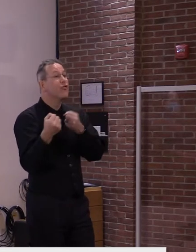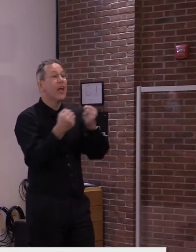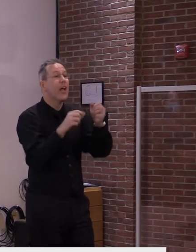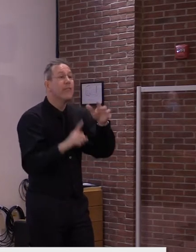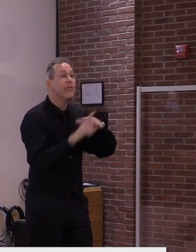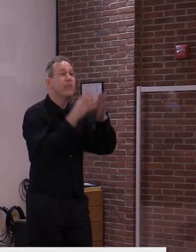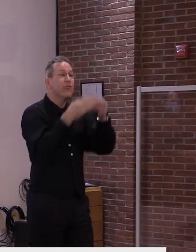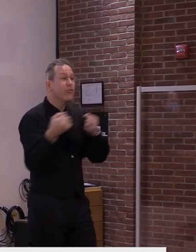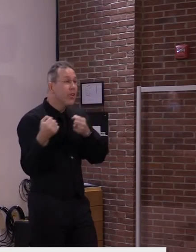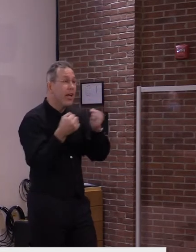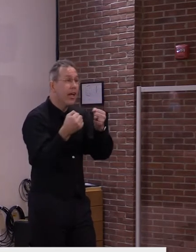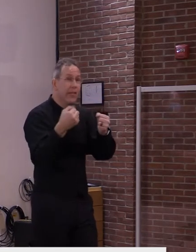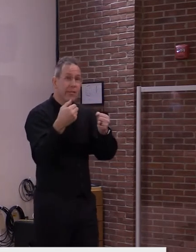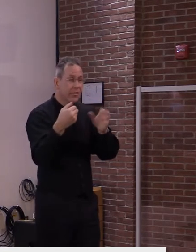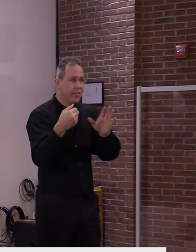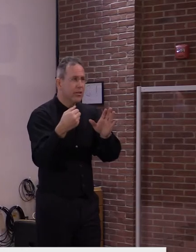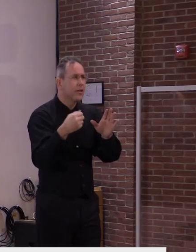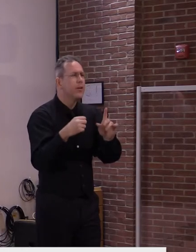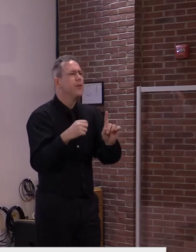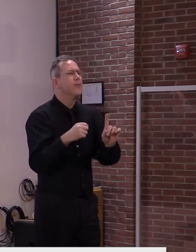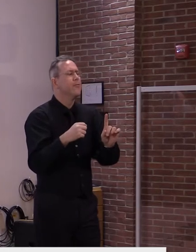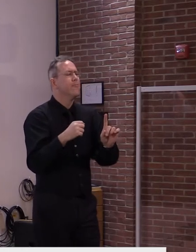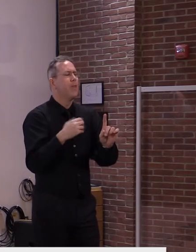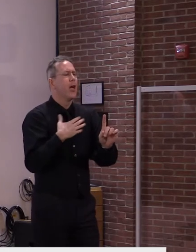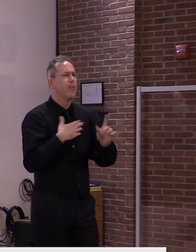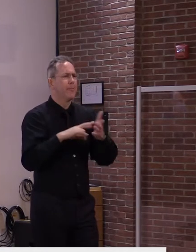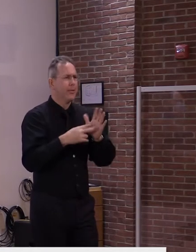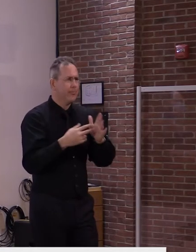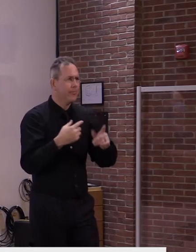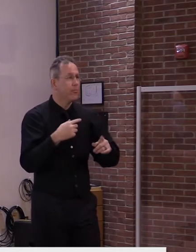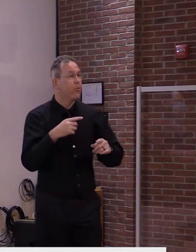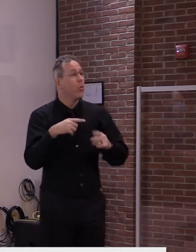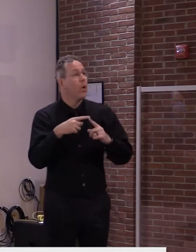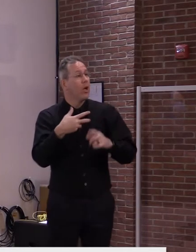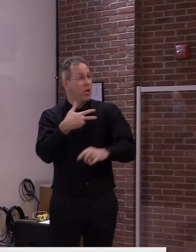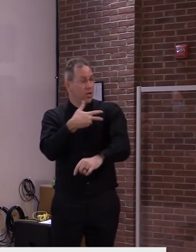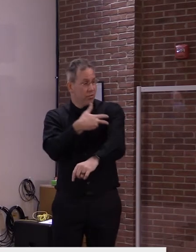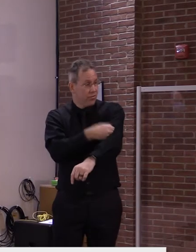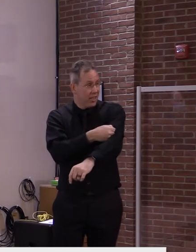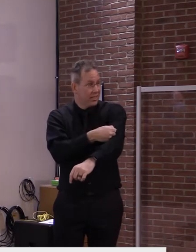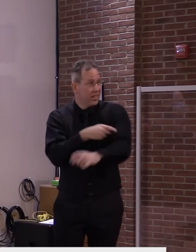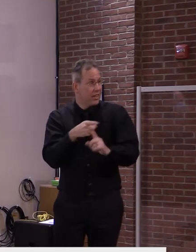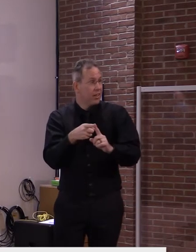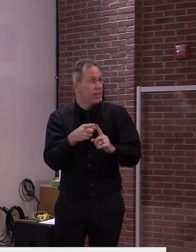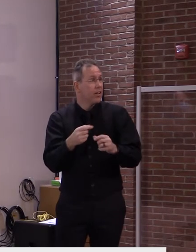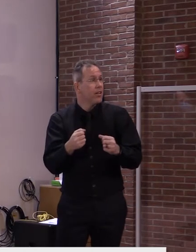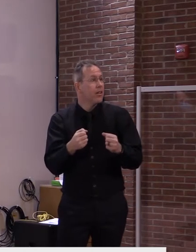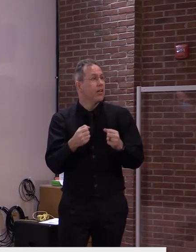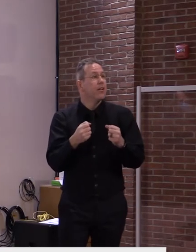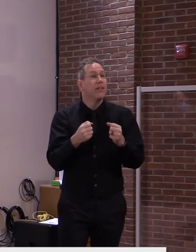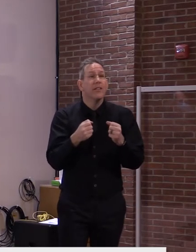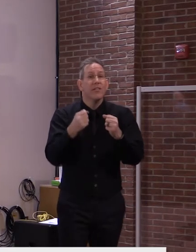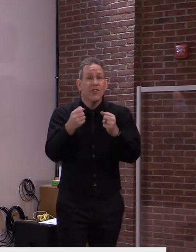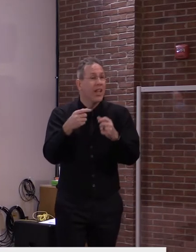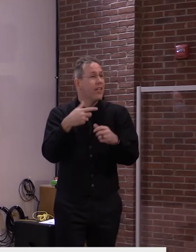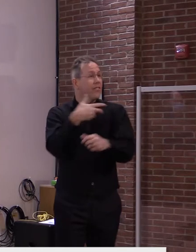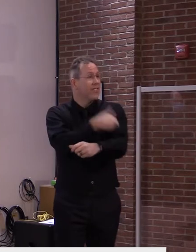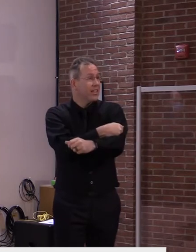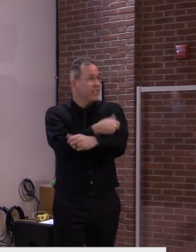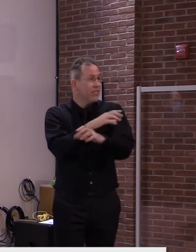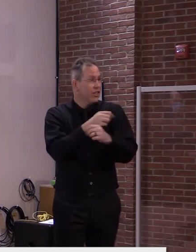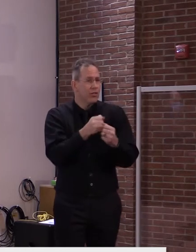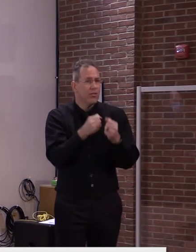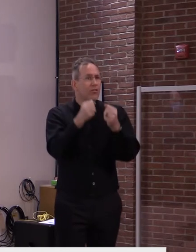that. But that's one of the issues that we're looking at right now, is the transport from one area